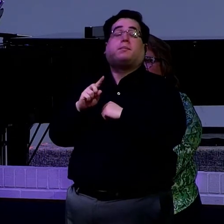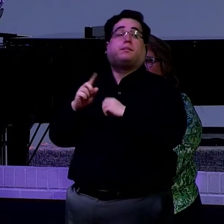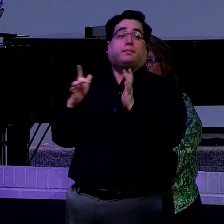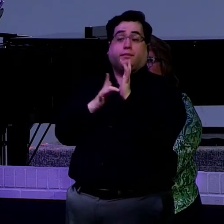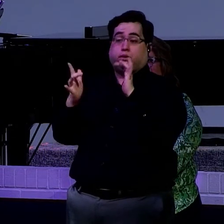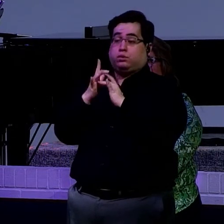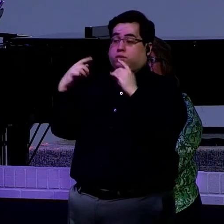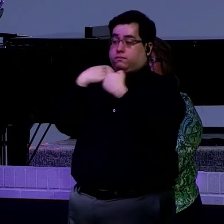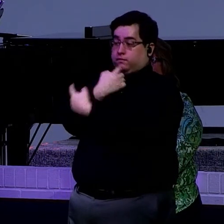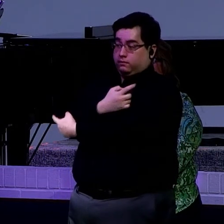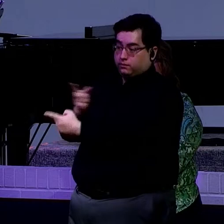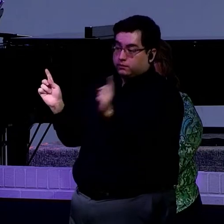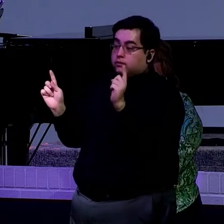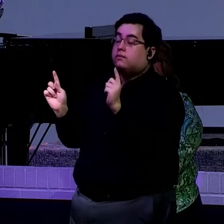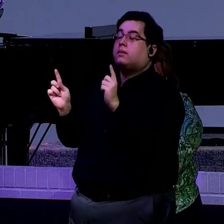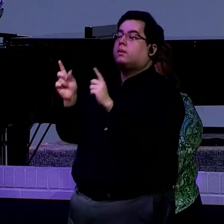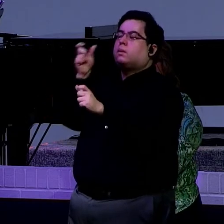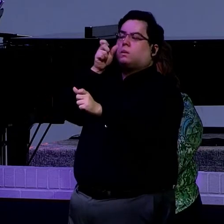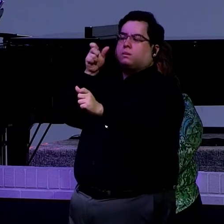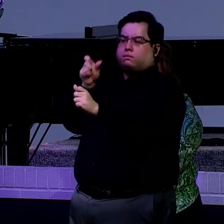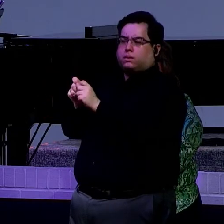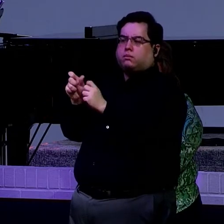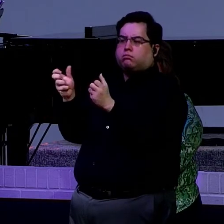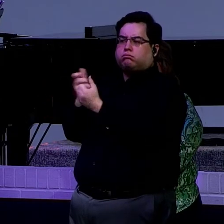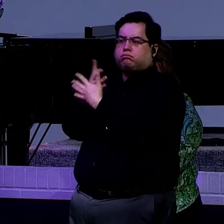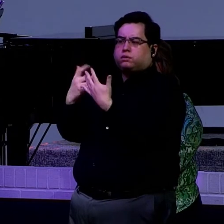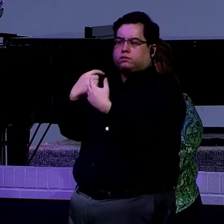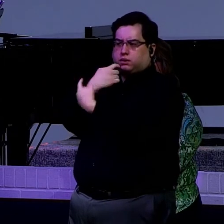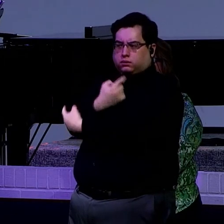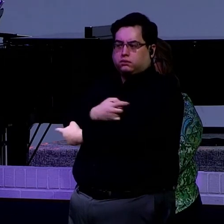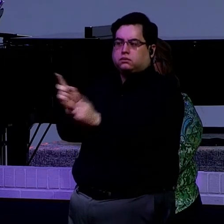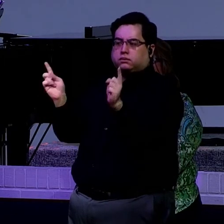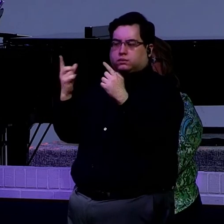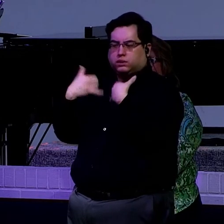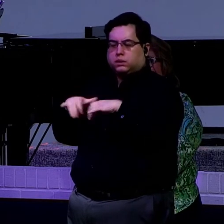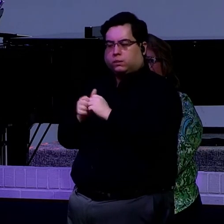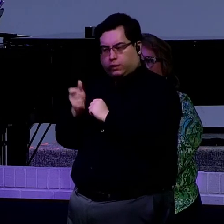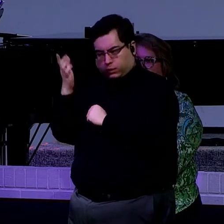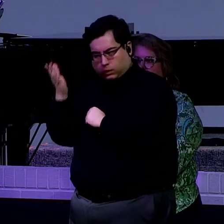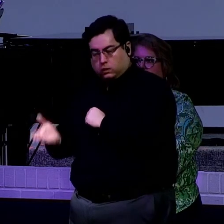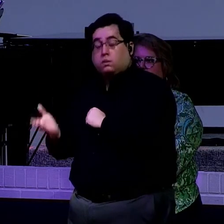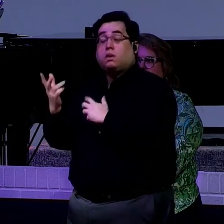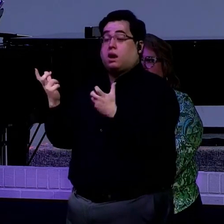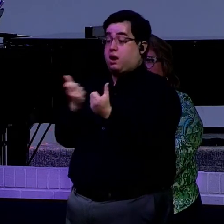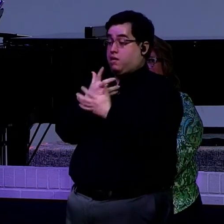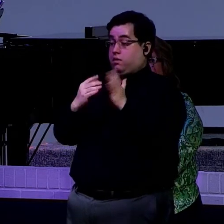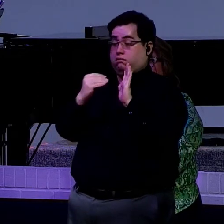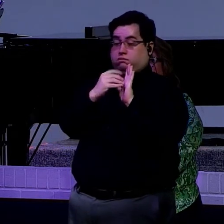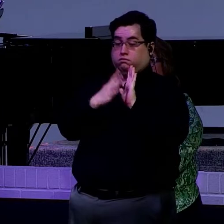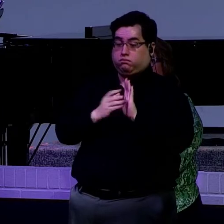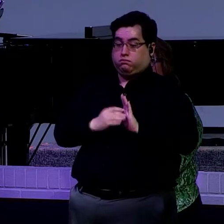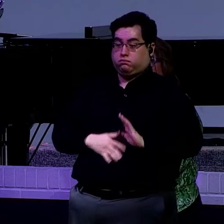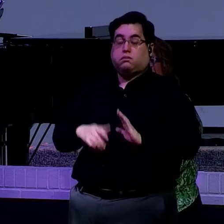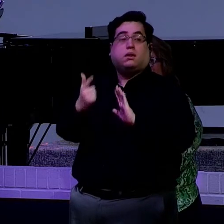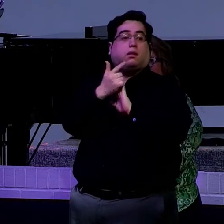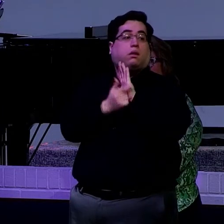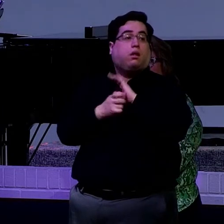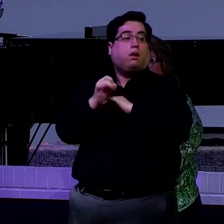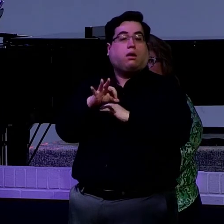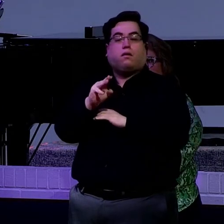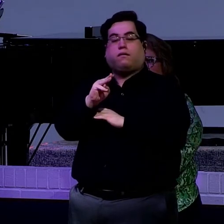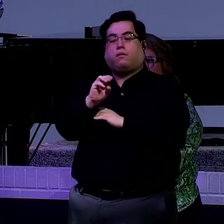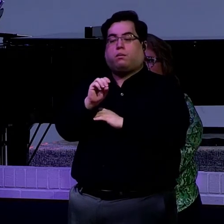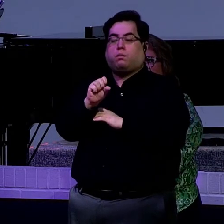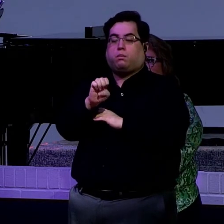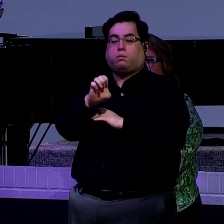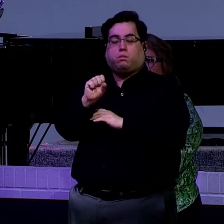said to them, "Remember the words I spoke when I was still with you. Everything written about me in the law of Moses and